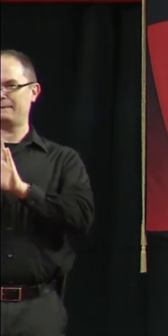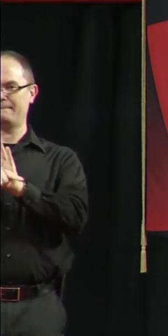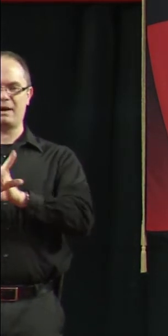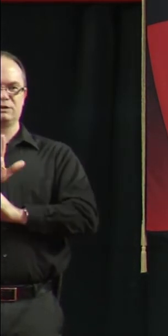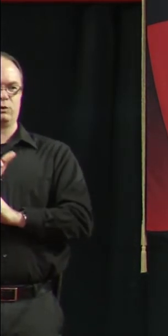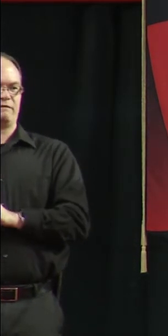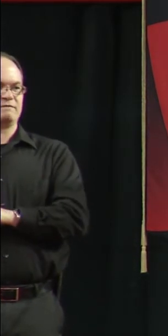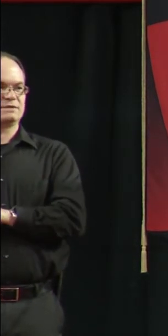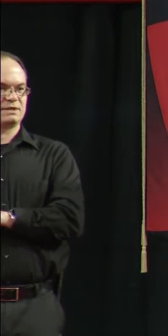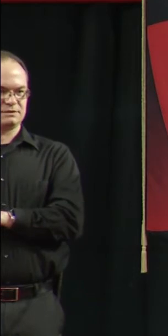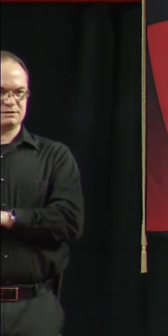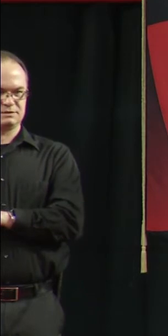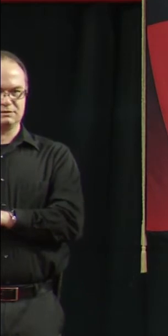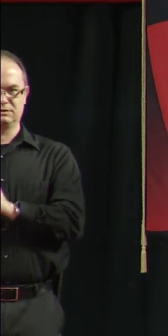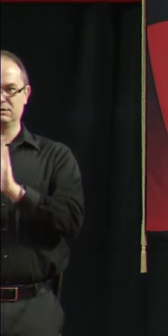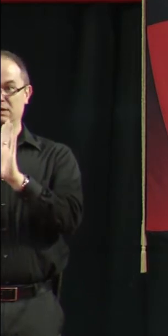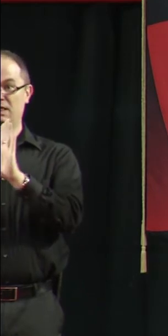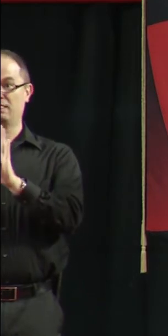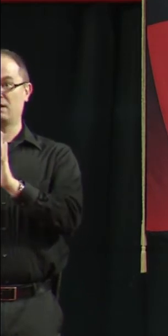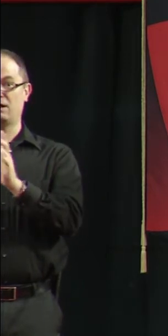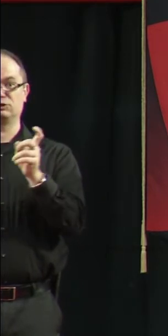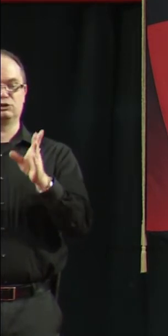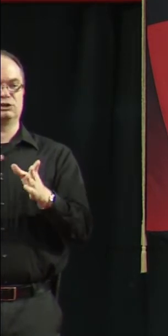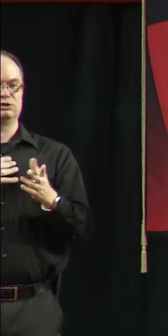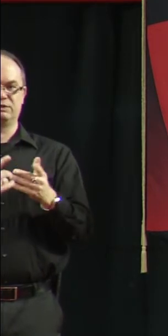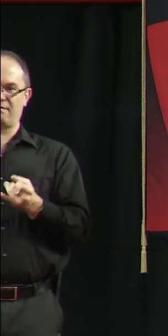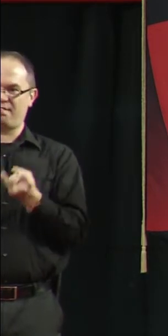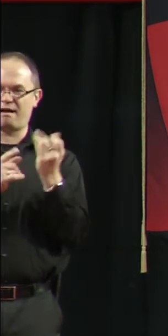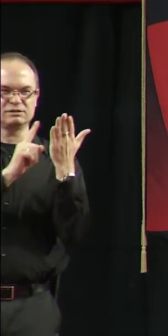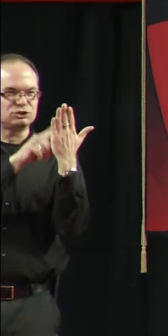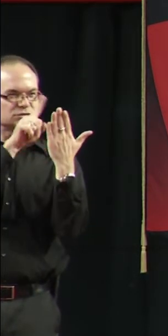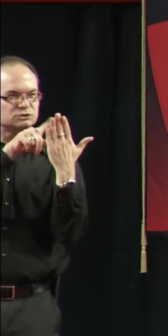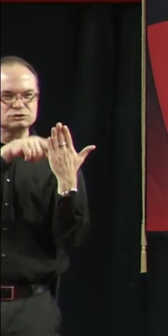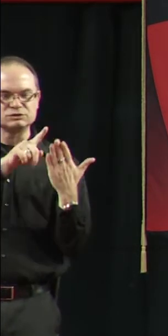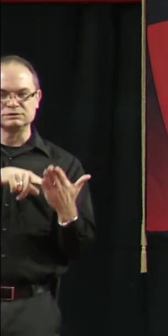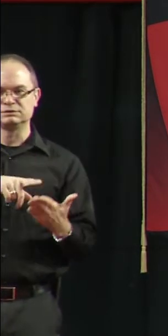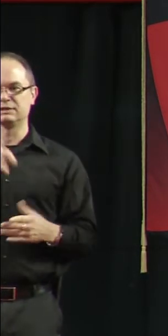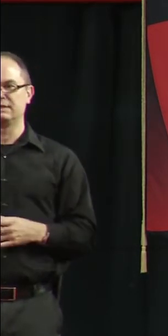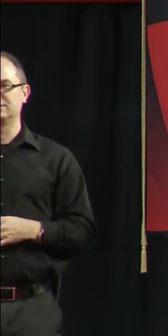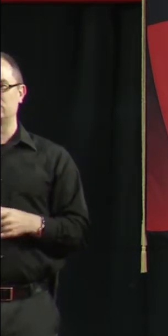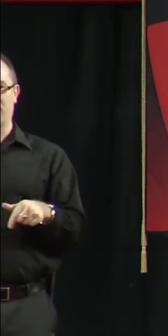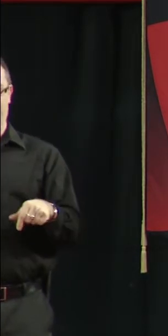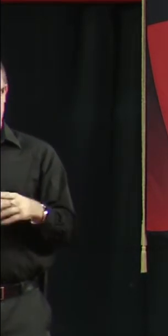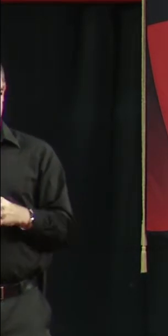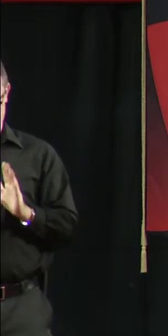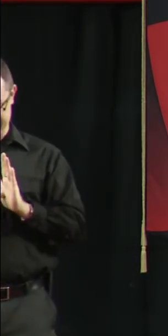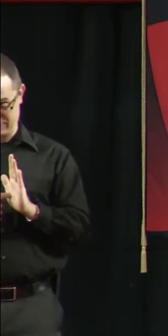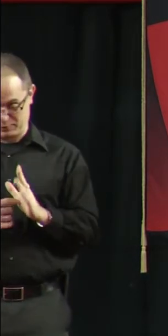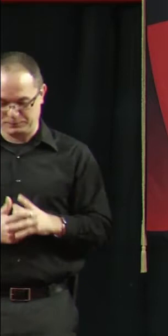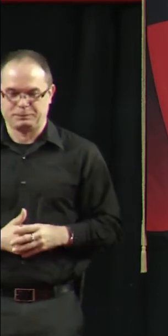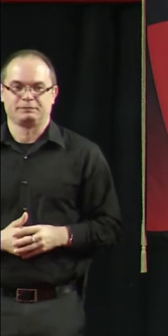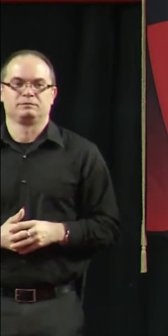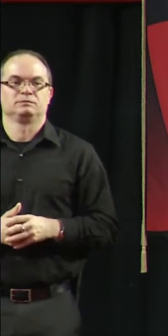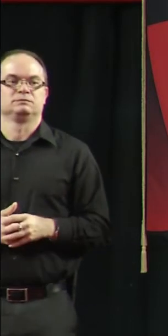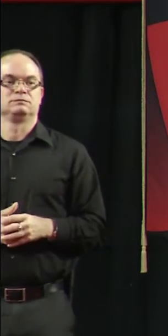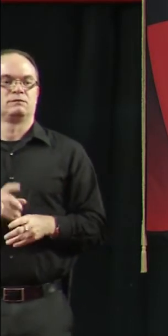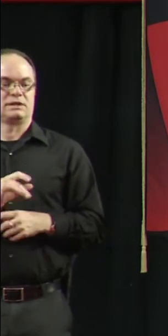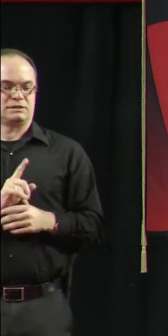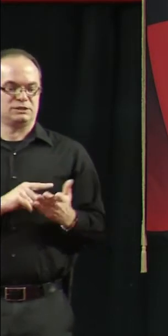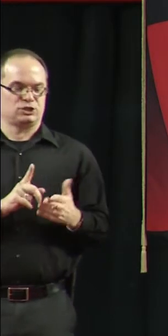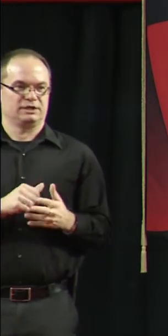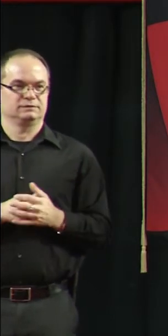25 seconds, the launch conductor performs a final check that goes something like this, for example. Status